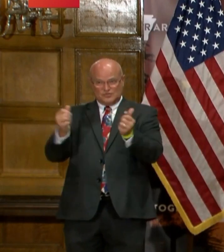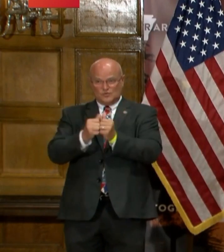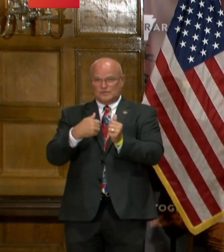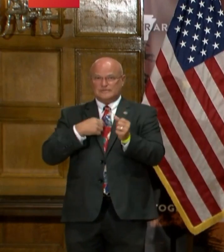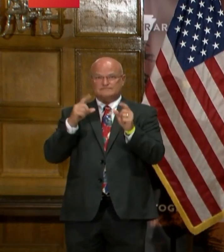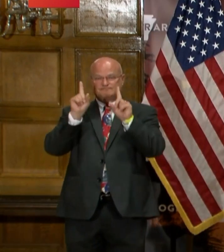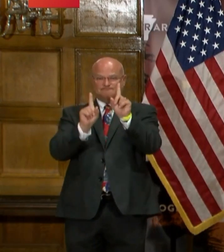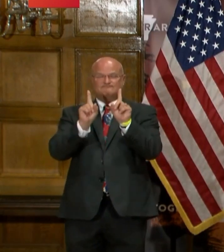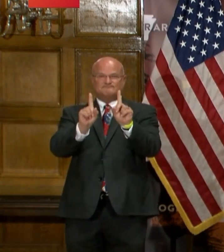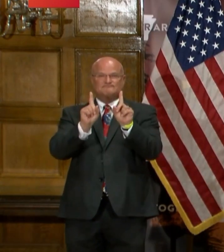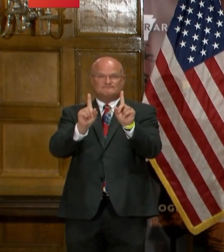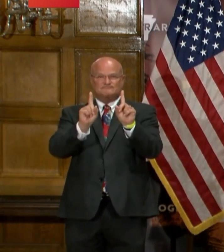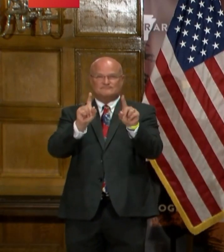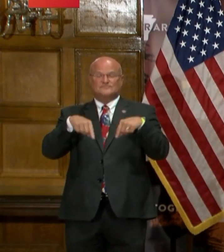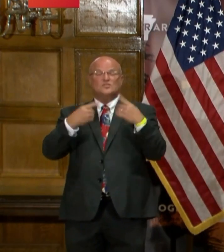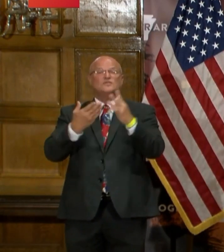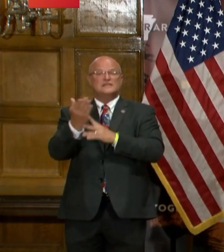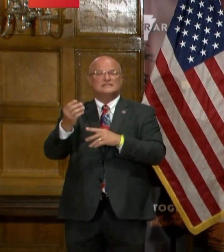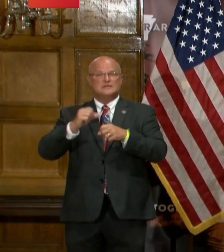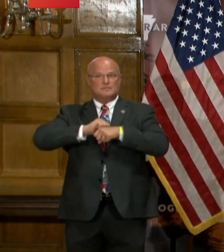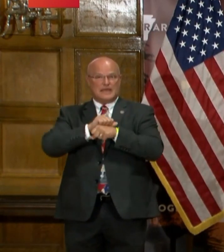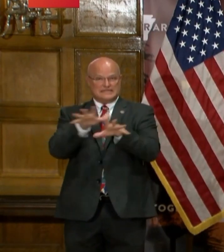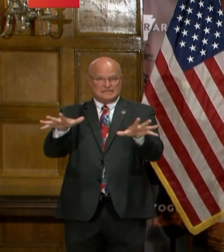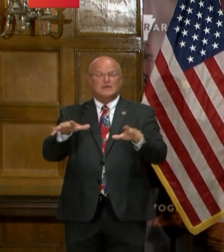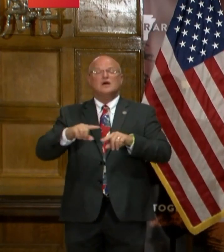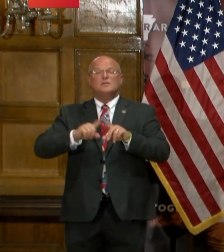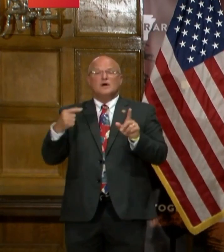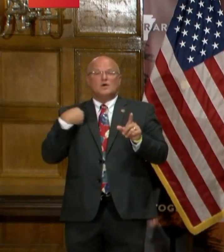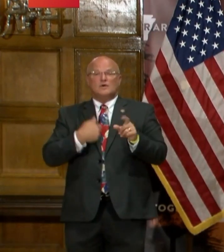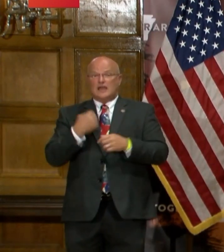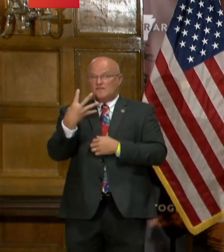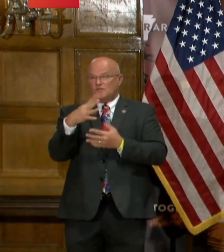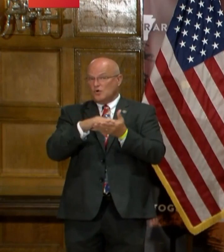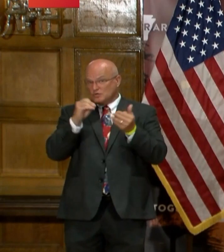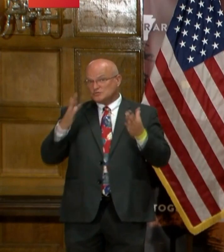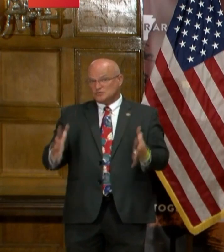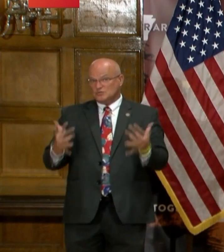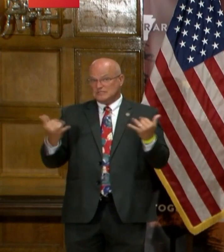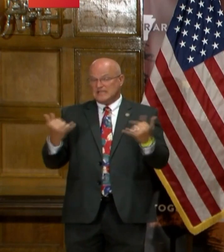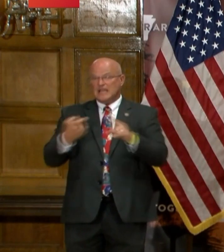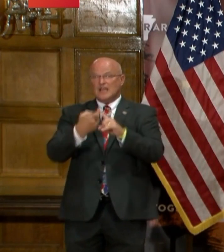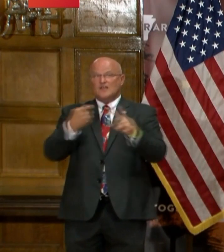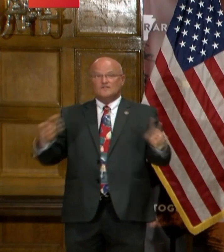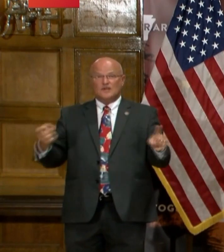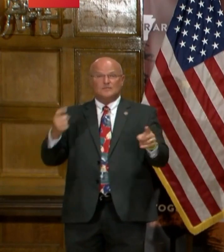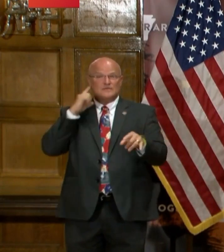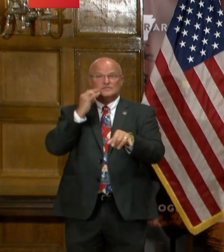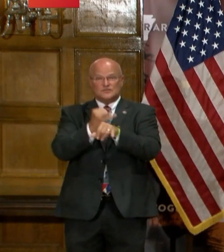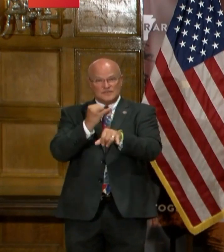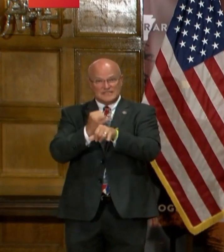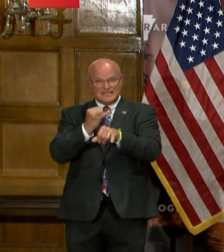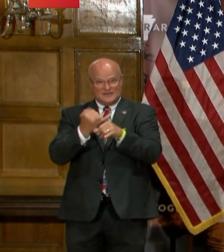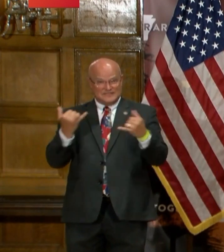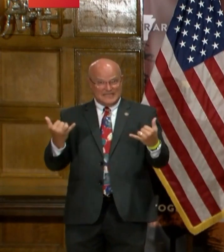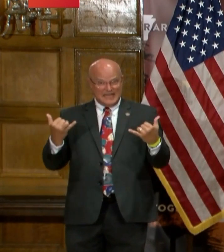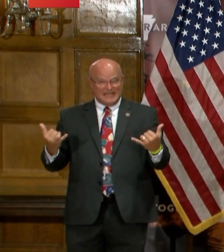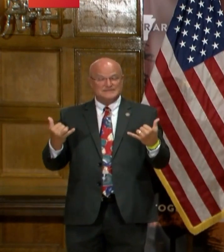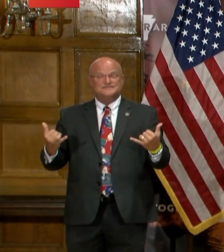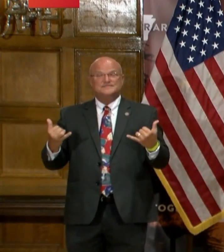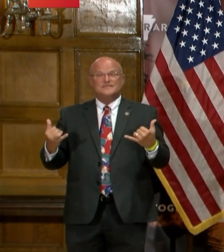me side by side through this pandemic. But we have 4 students from the School of the Deaf